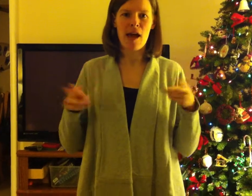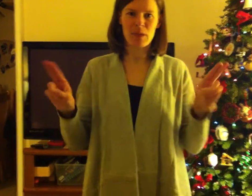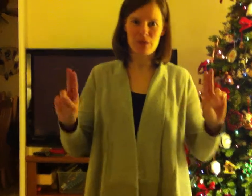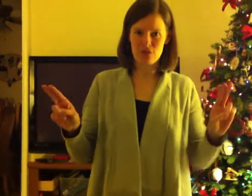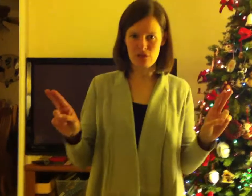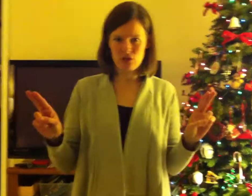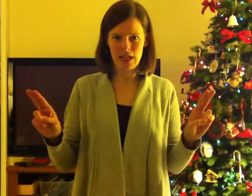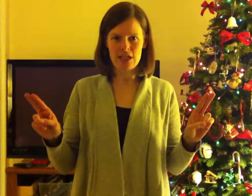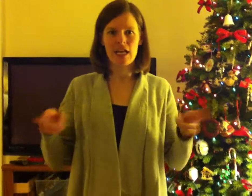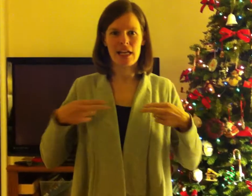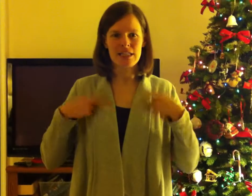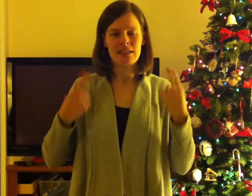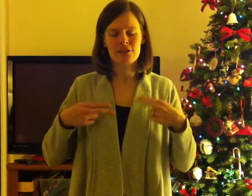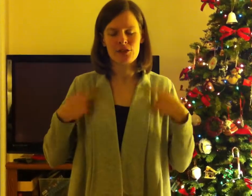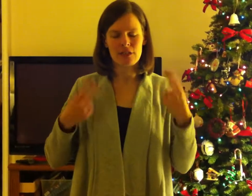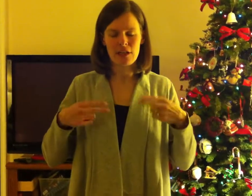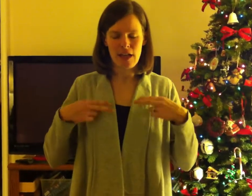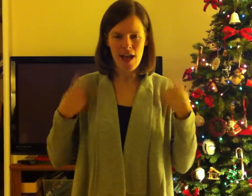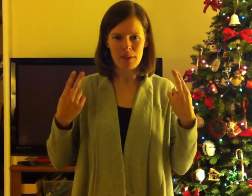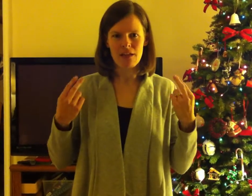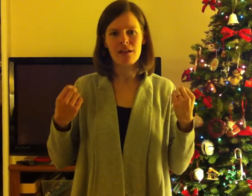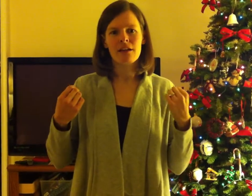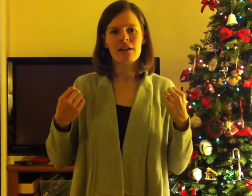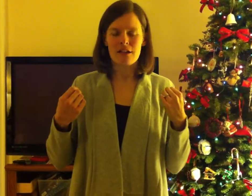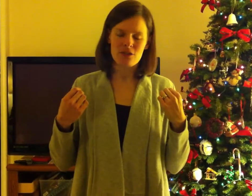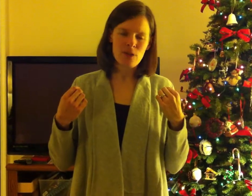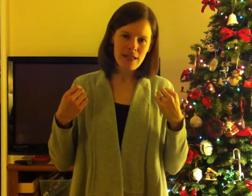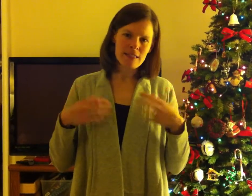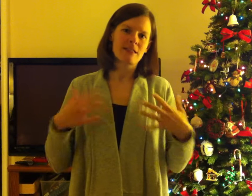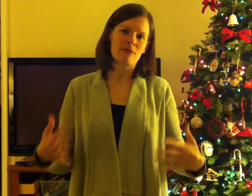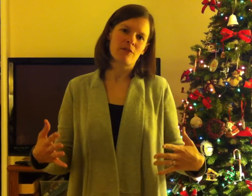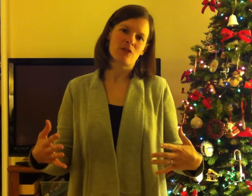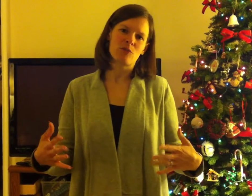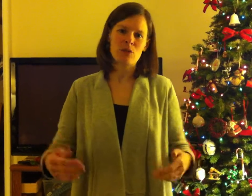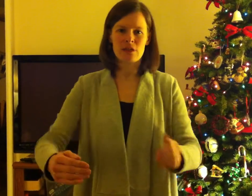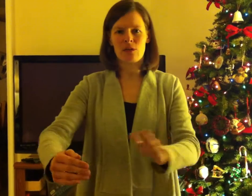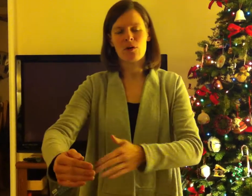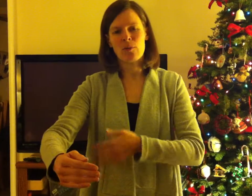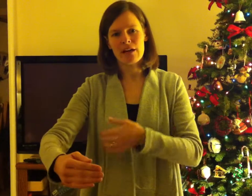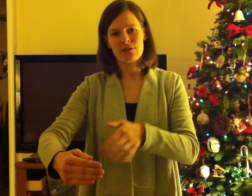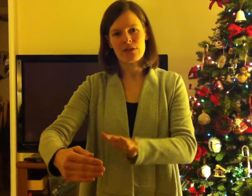happy, which uses your H hands. Shows that you're happy. And strains, since that refers to music, we'll go back and do this